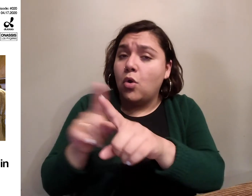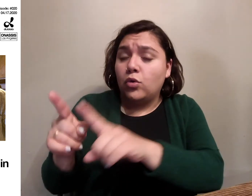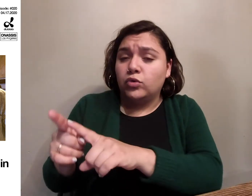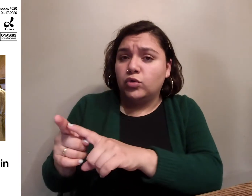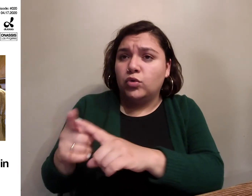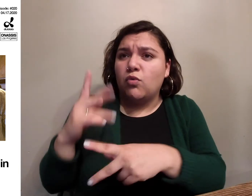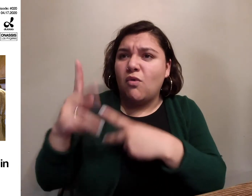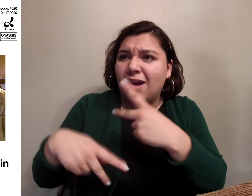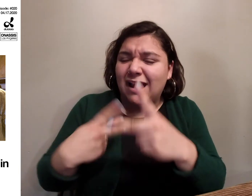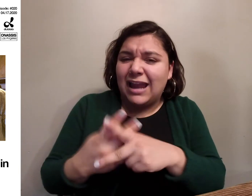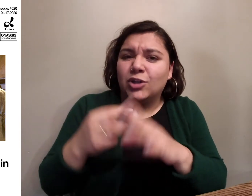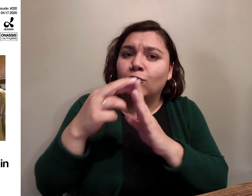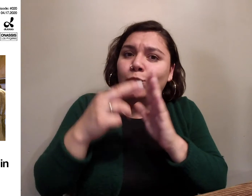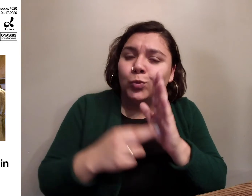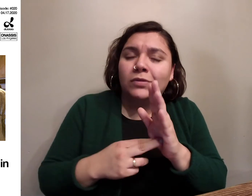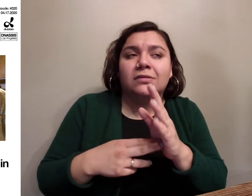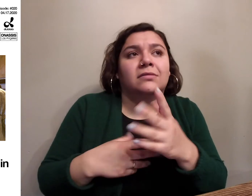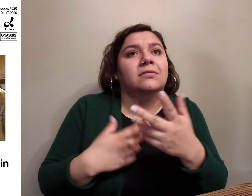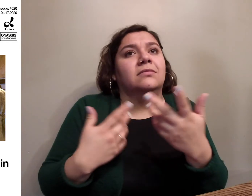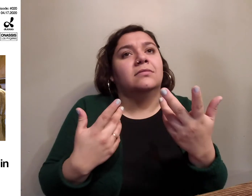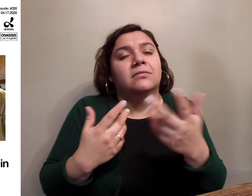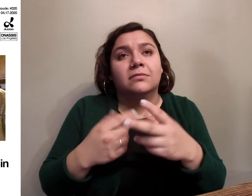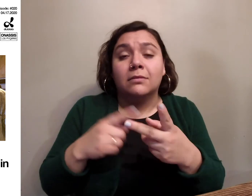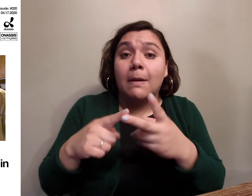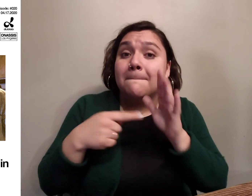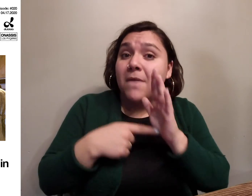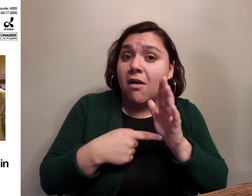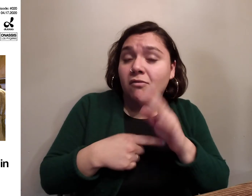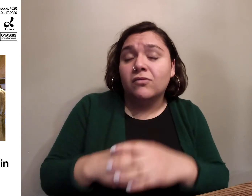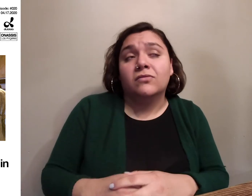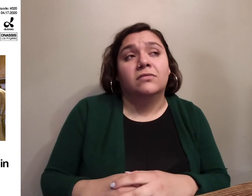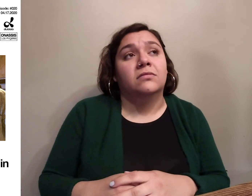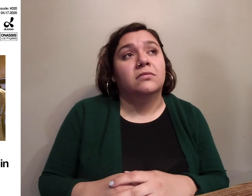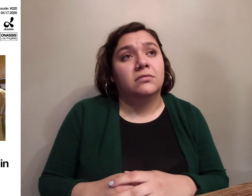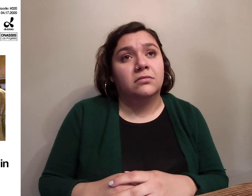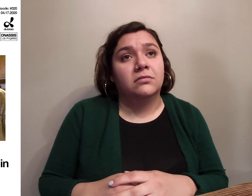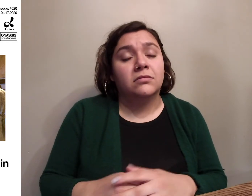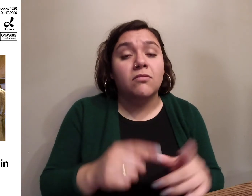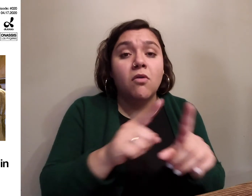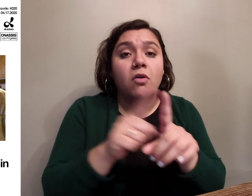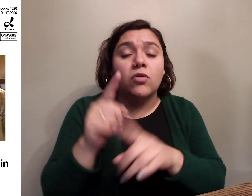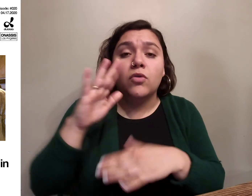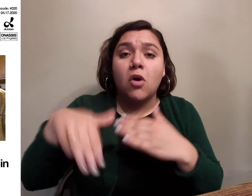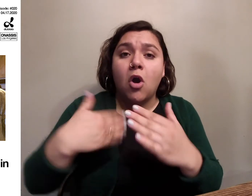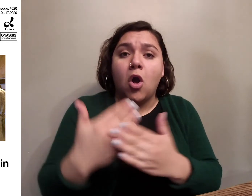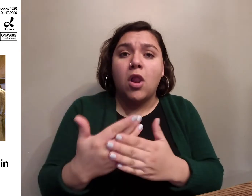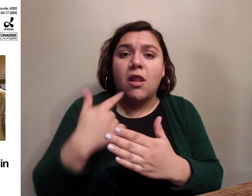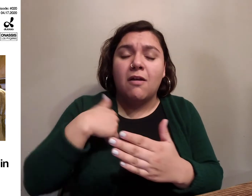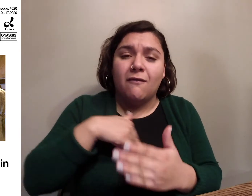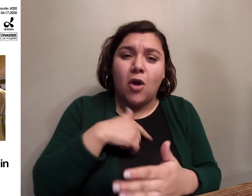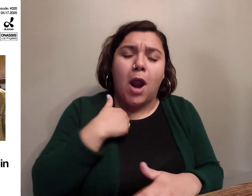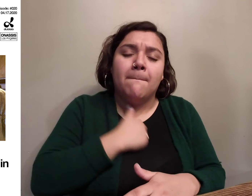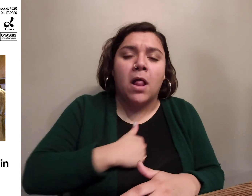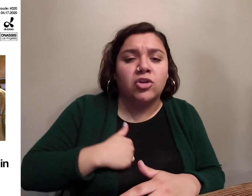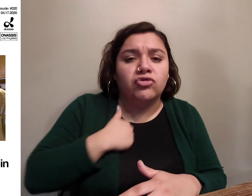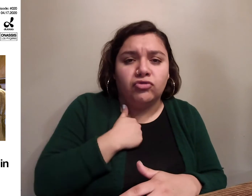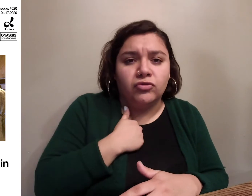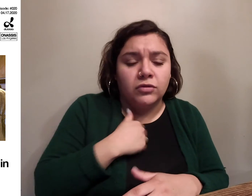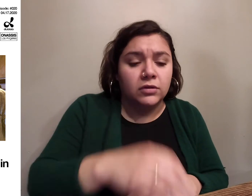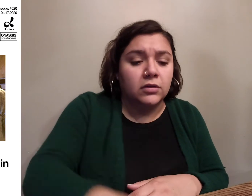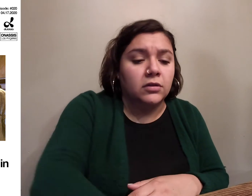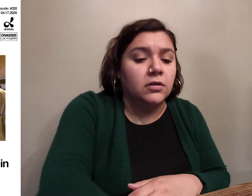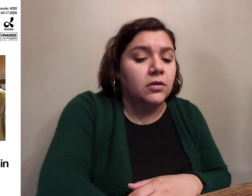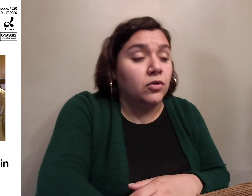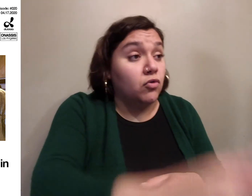and models and also all of our apologies. Like, right, I think one of the things, right. Like